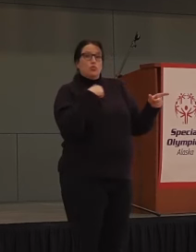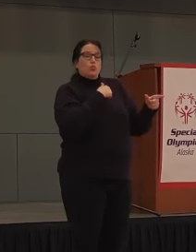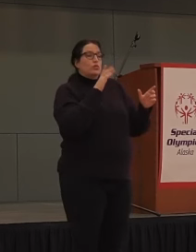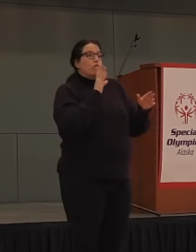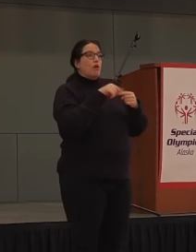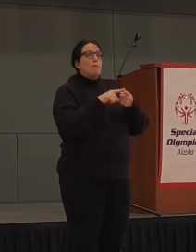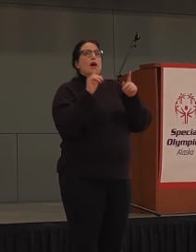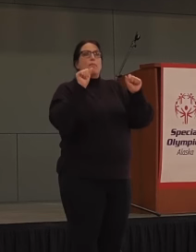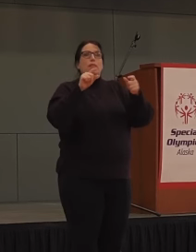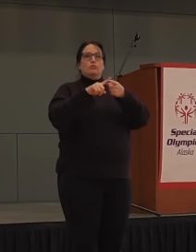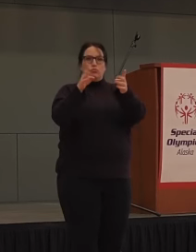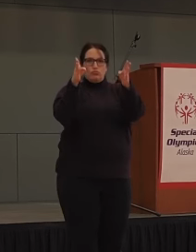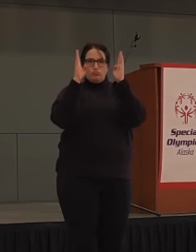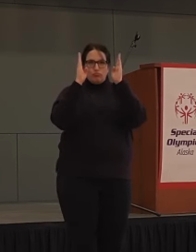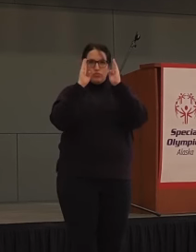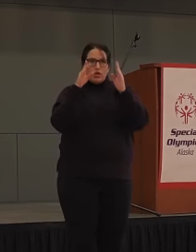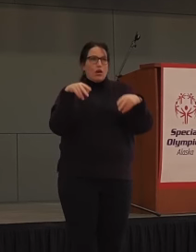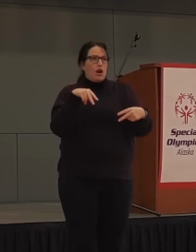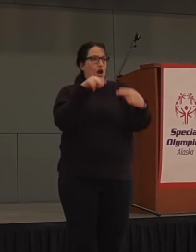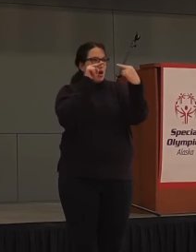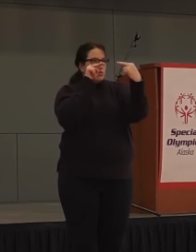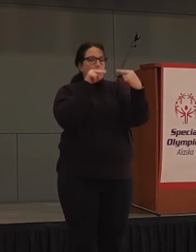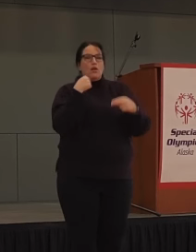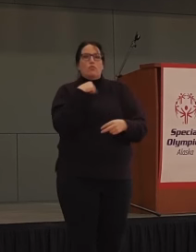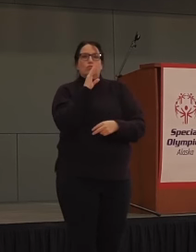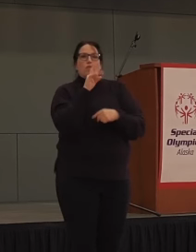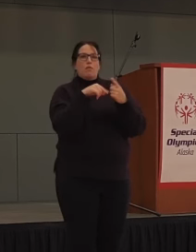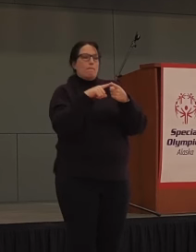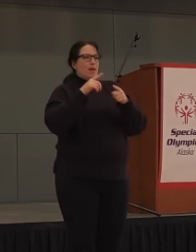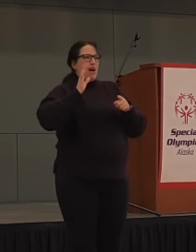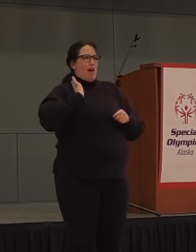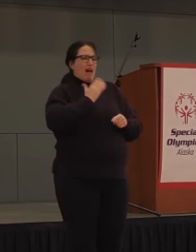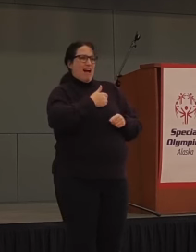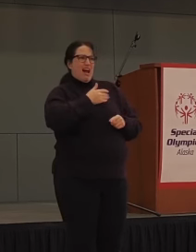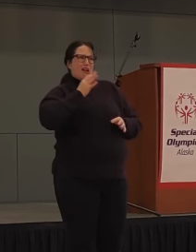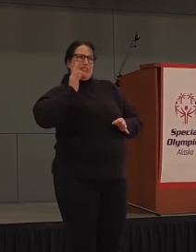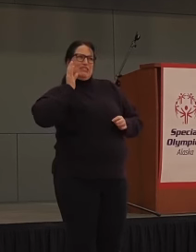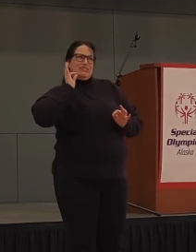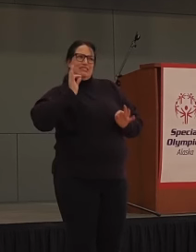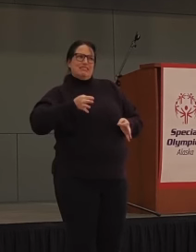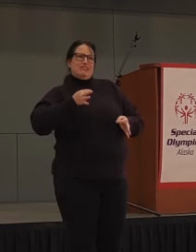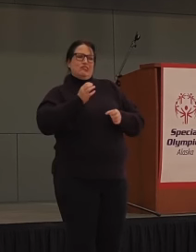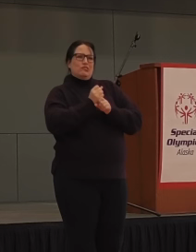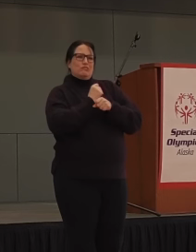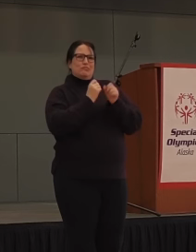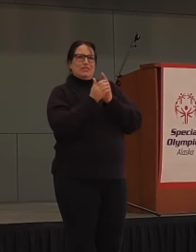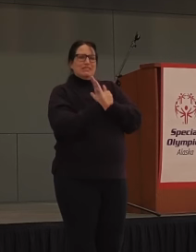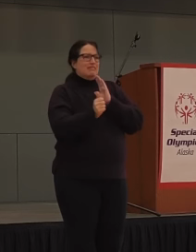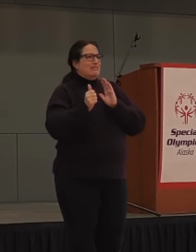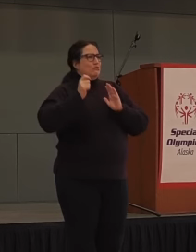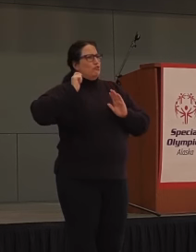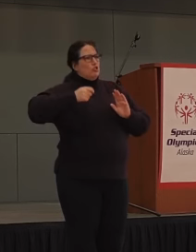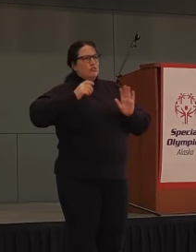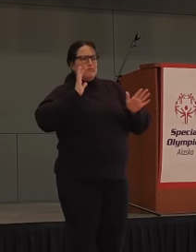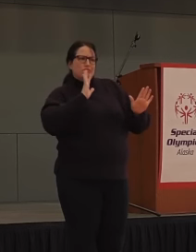about perception, we talk about judgment, etc., abstract thinking, those things that we highlighted.